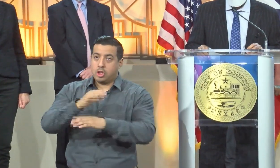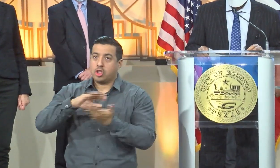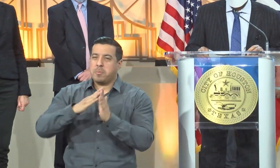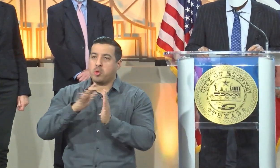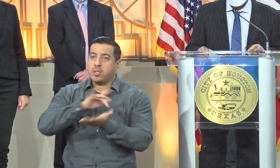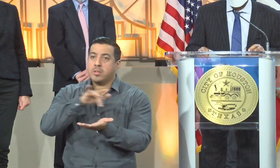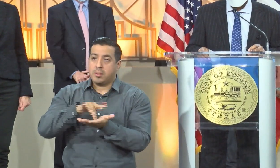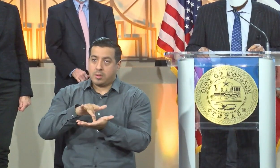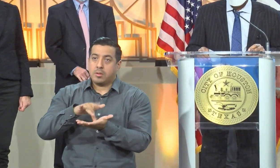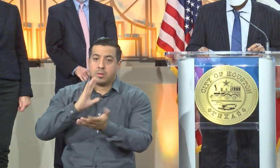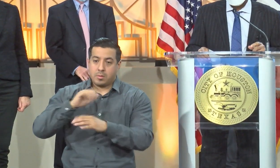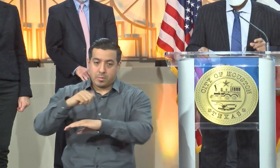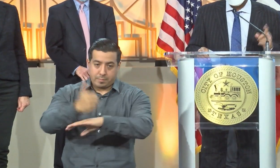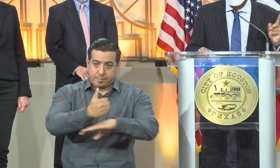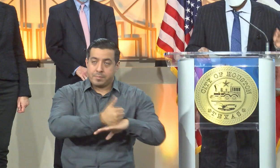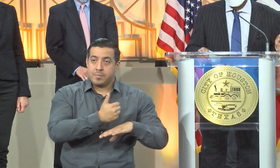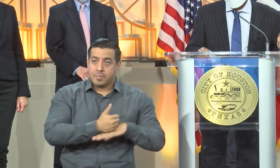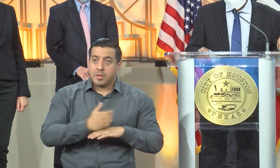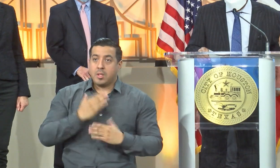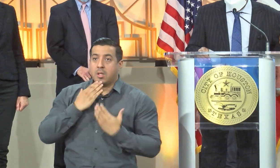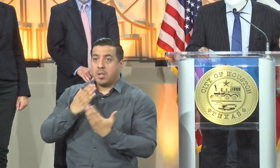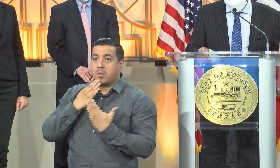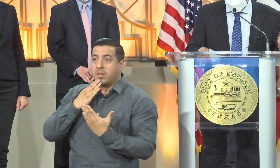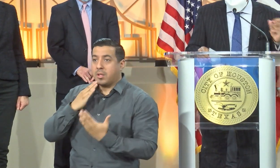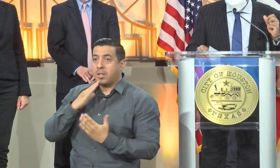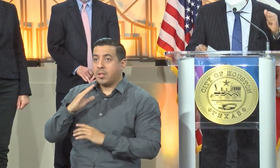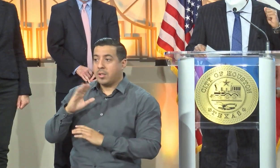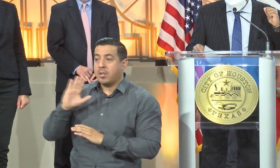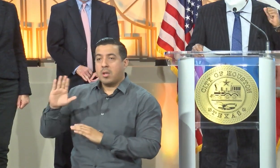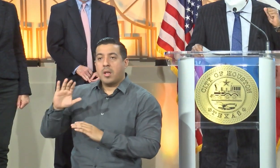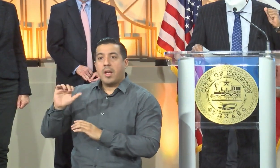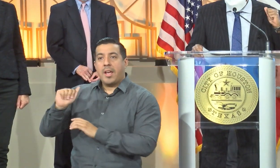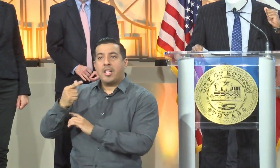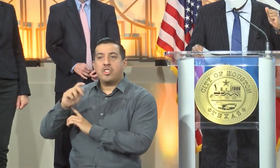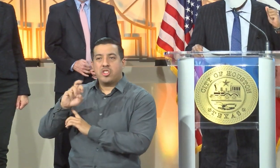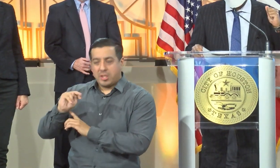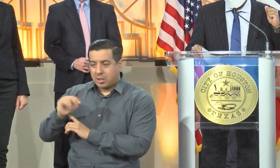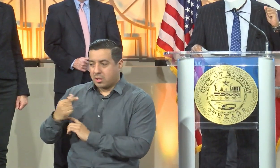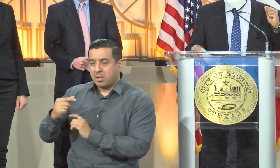thank Area Aging Organization,